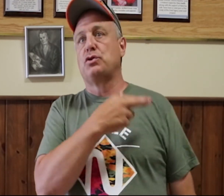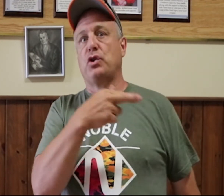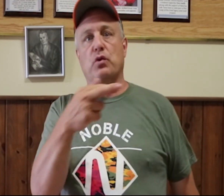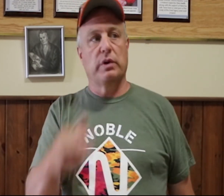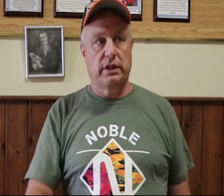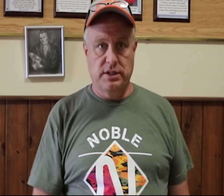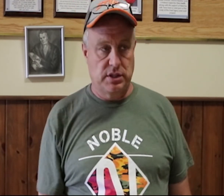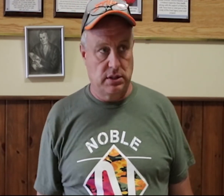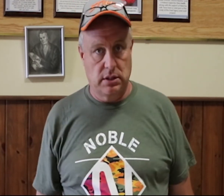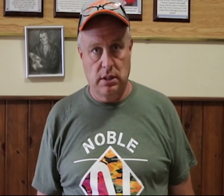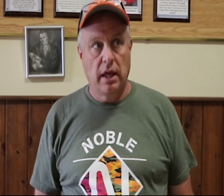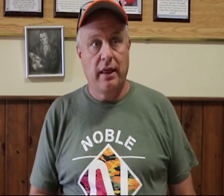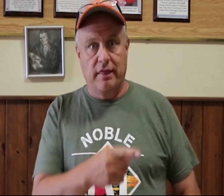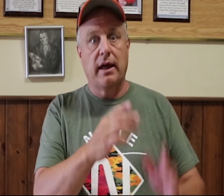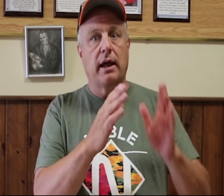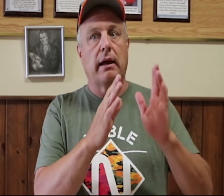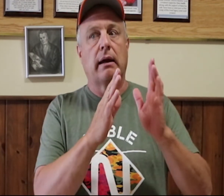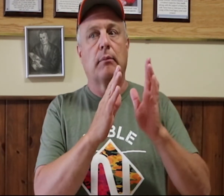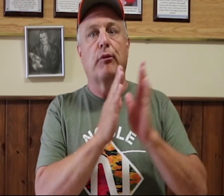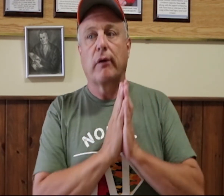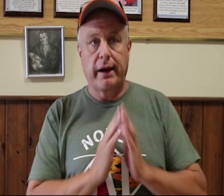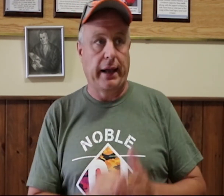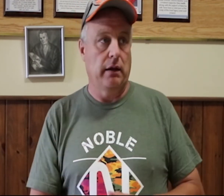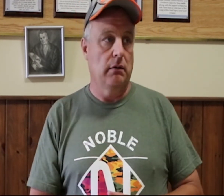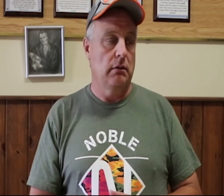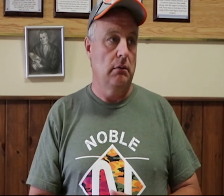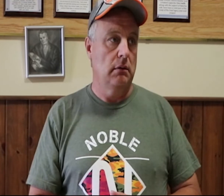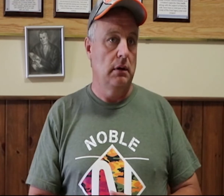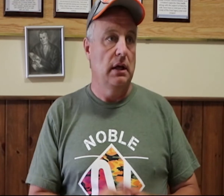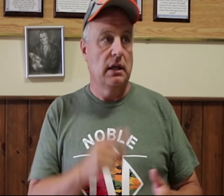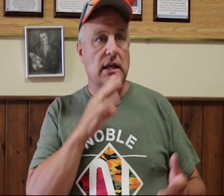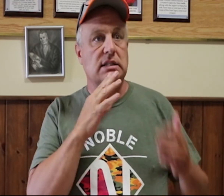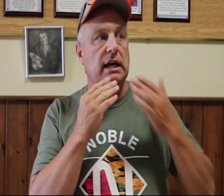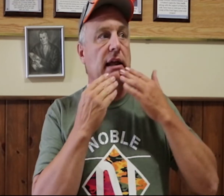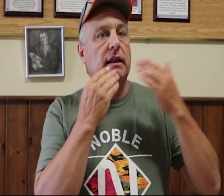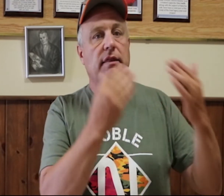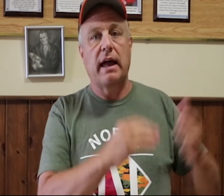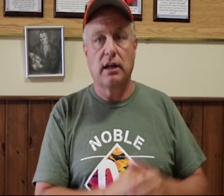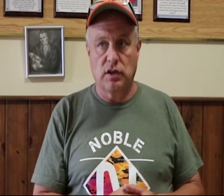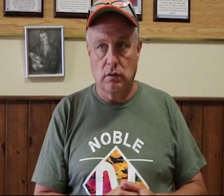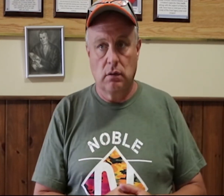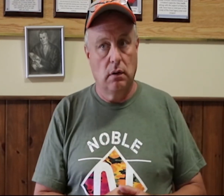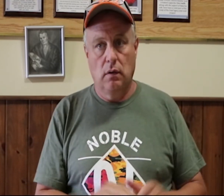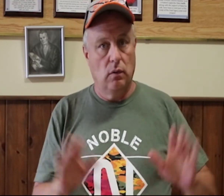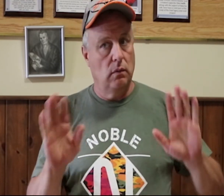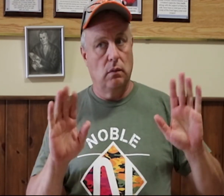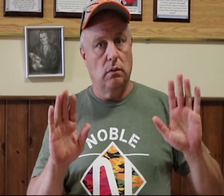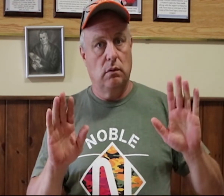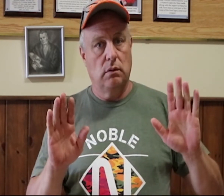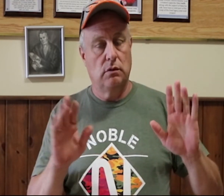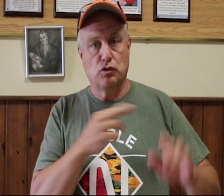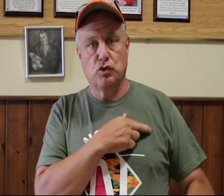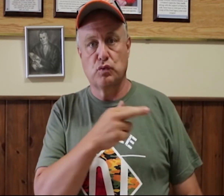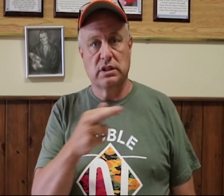too religious. They pray. They say, thank you. Ooh, too